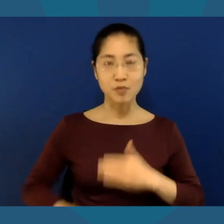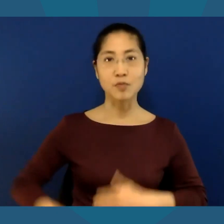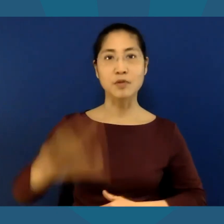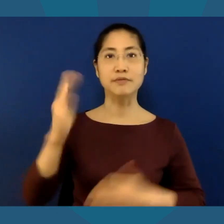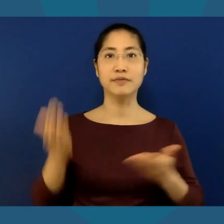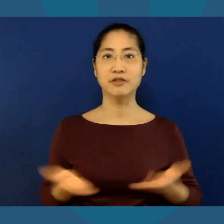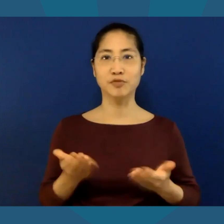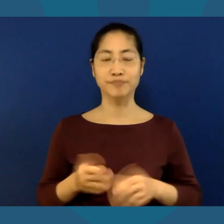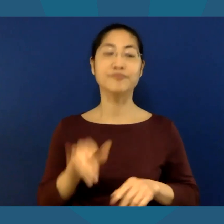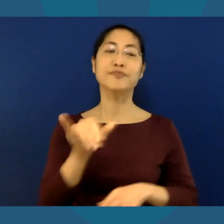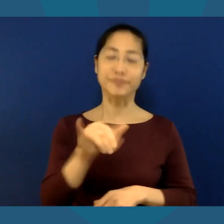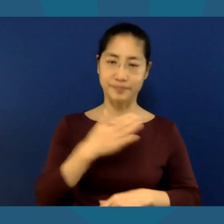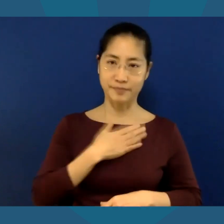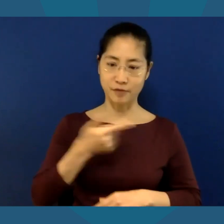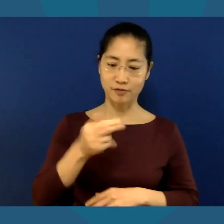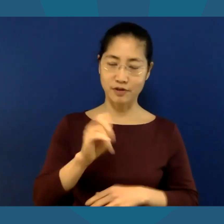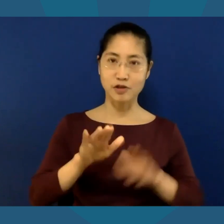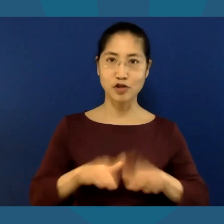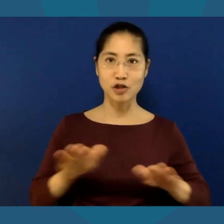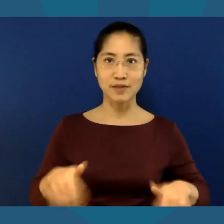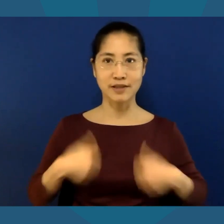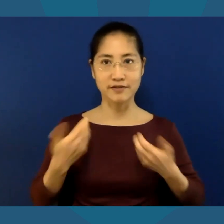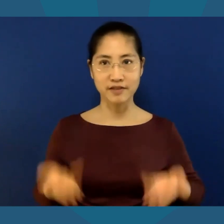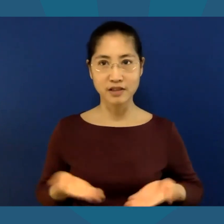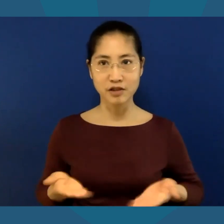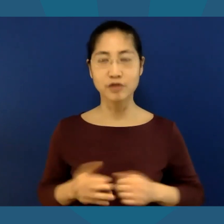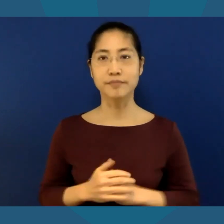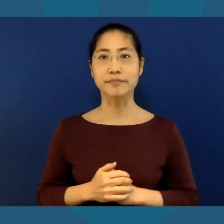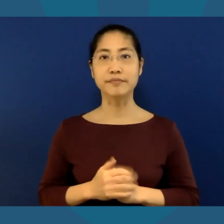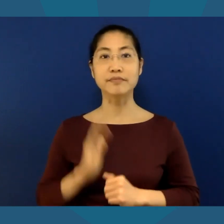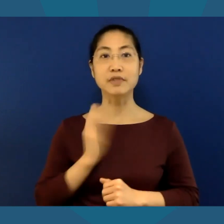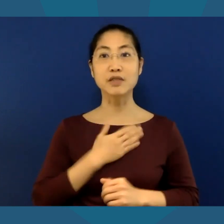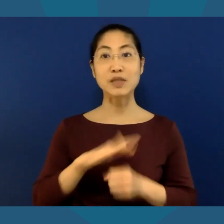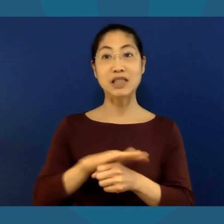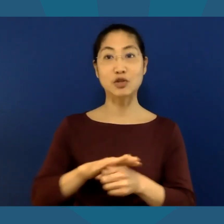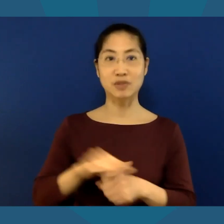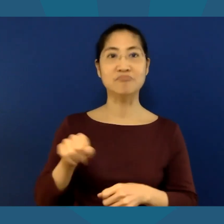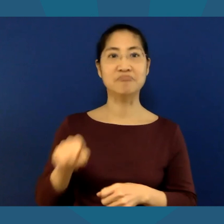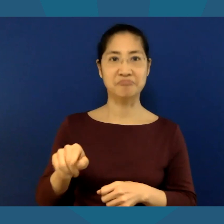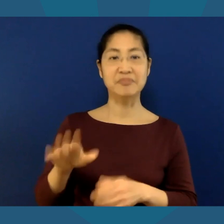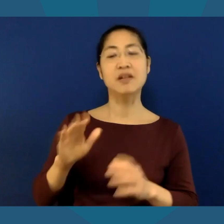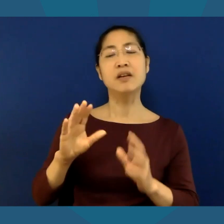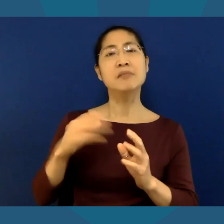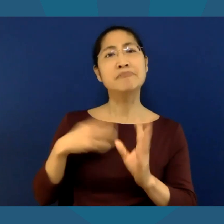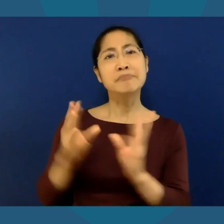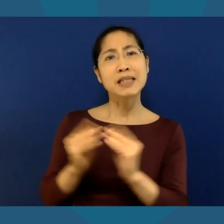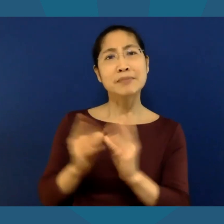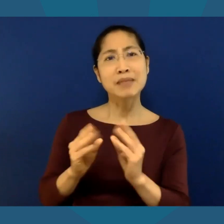educator. My son was born and raised here. The grandchildren live here